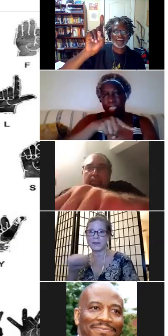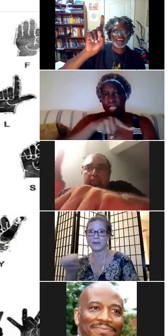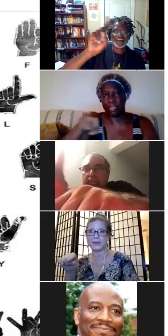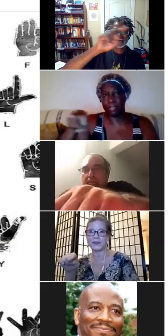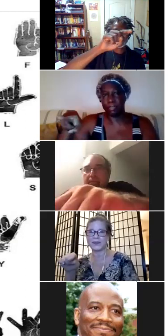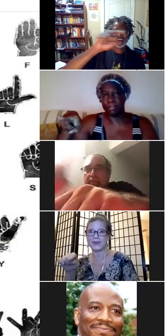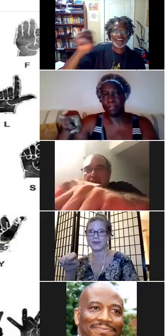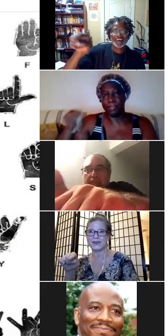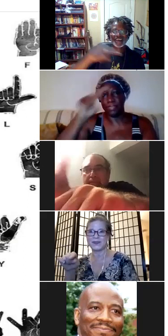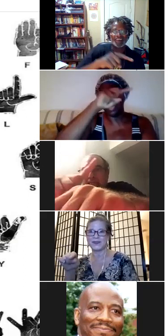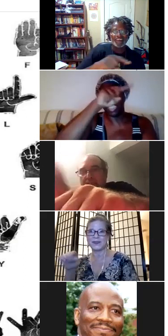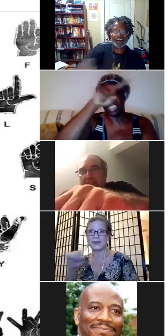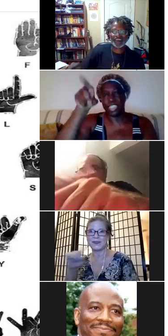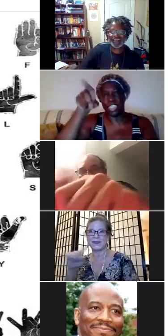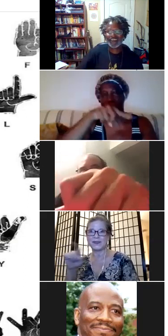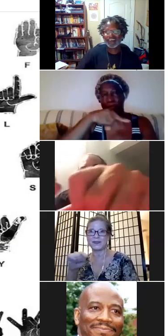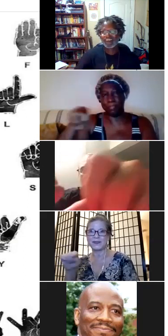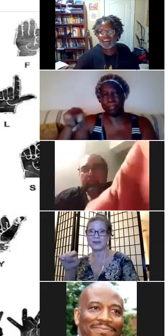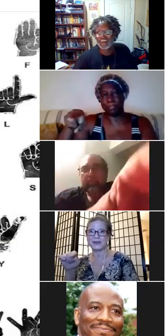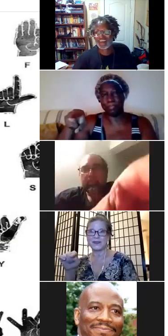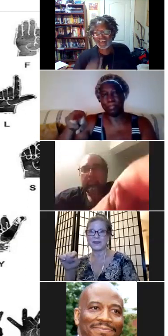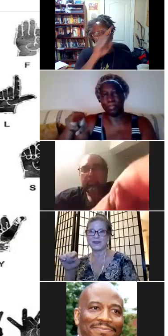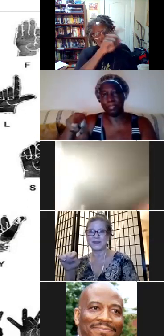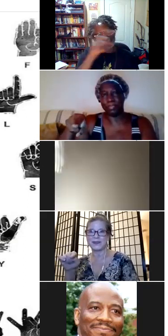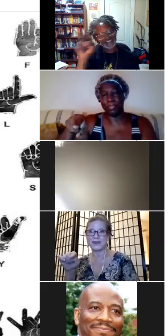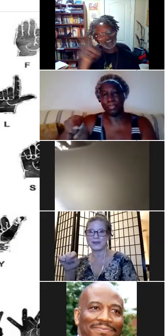Z. Oh, okay.